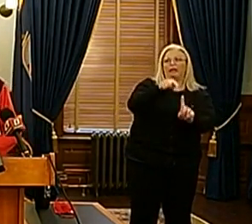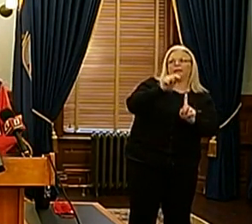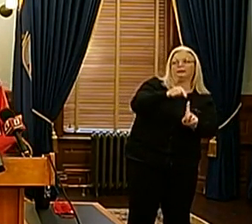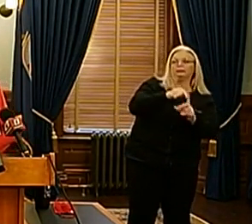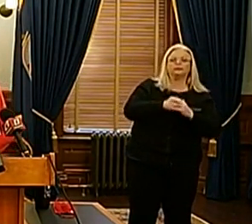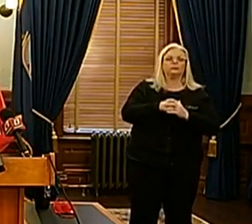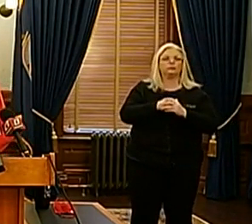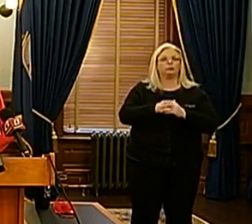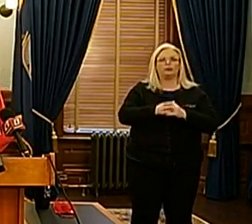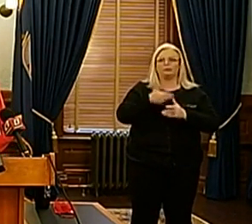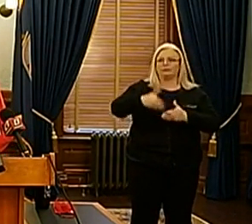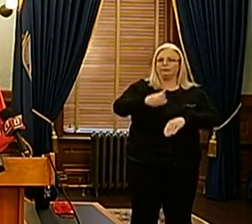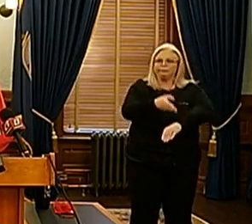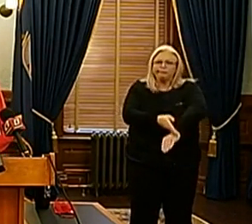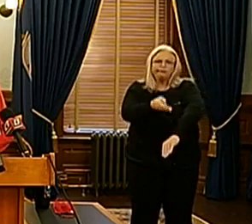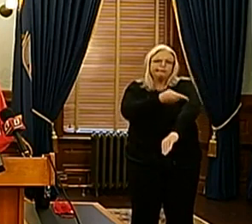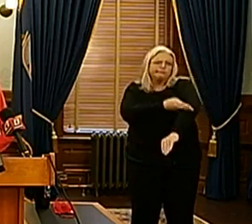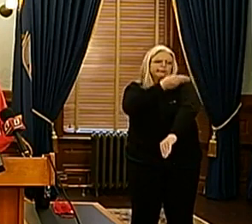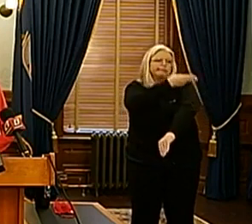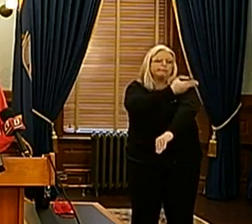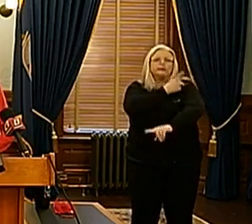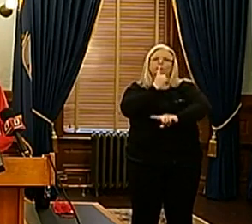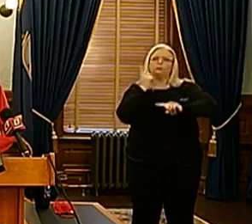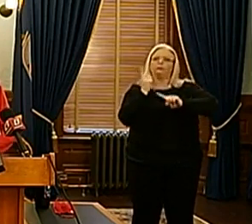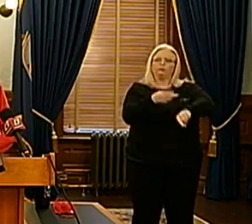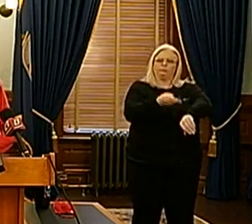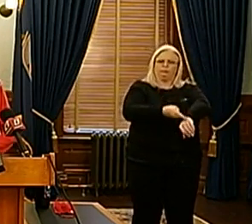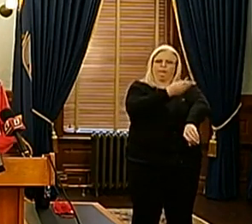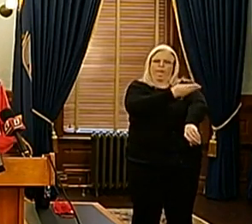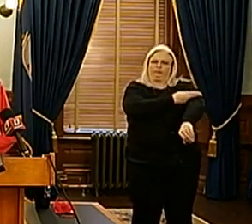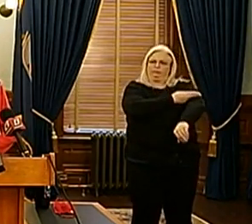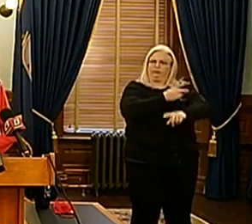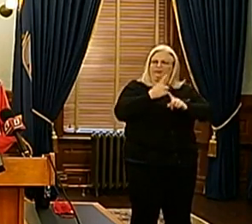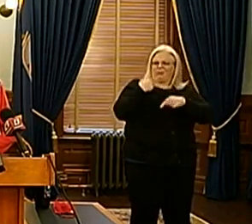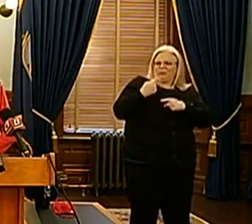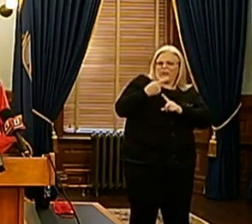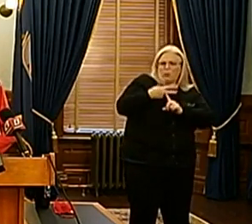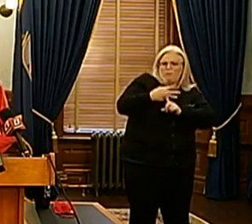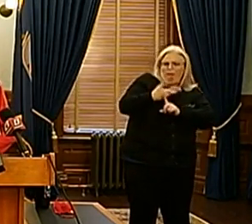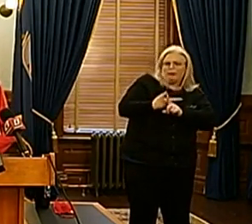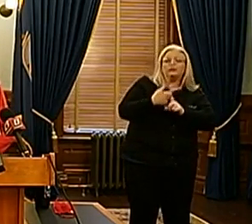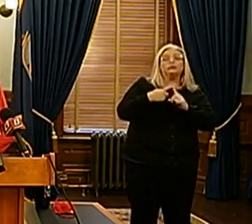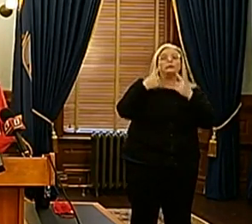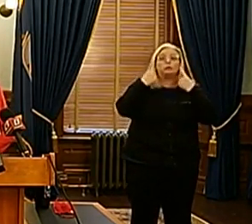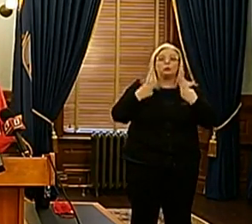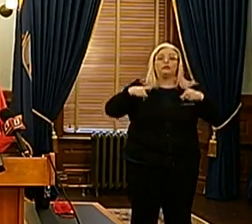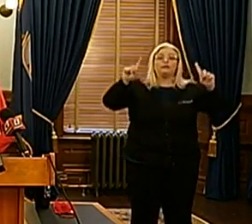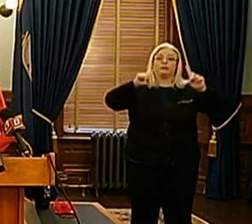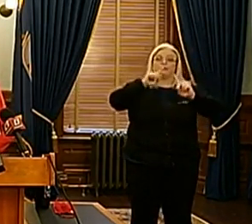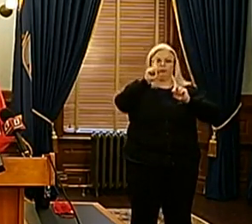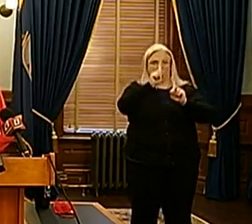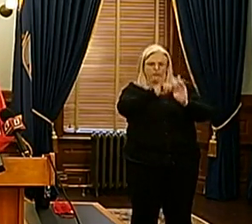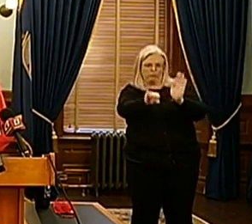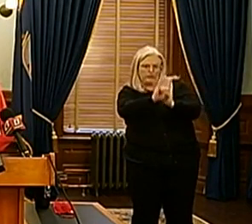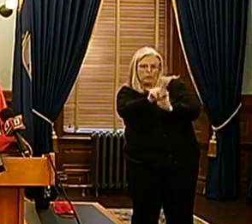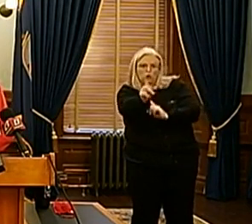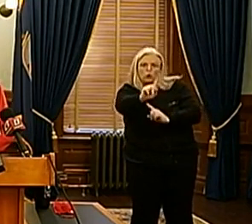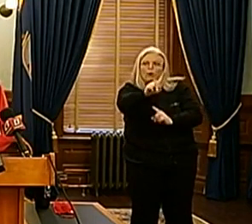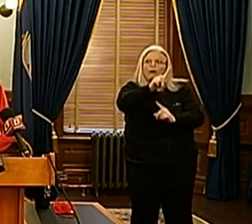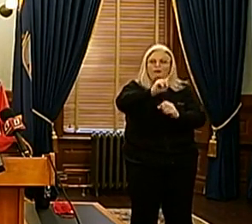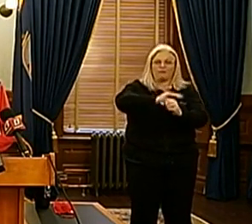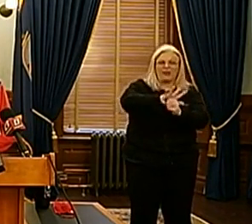We've made great strides in improving outbreak response over the past several months. However, to effectively locate the virus in our